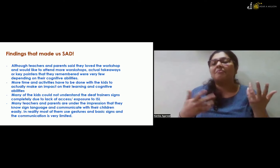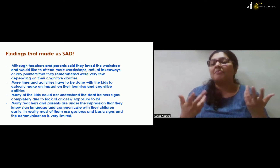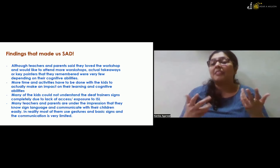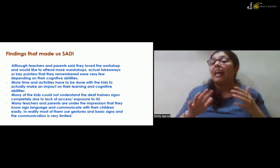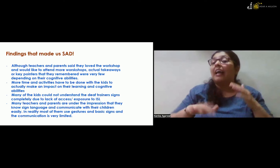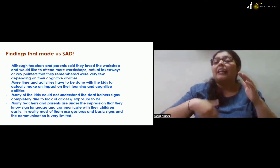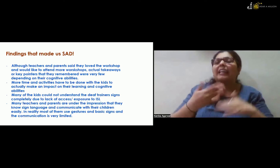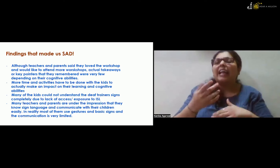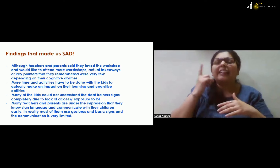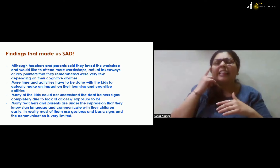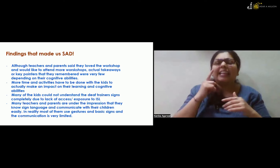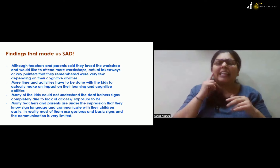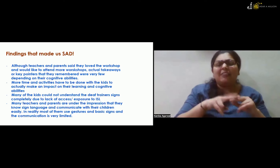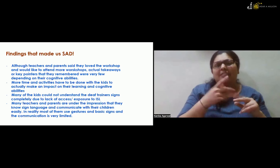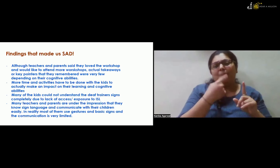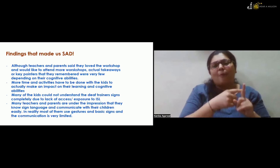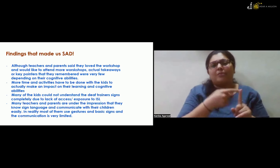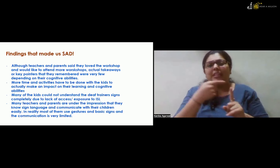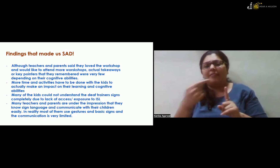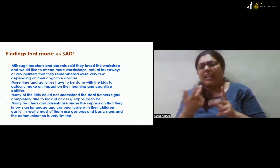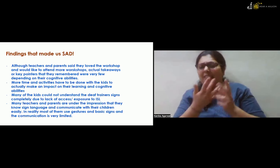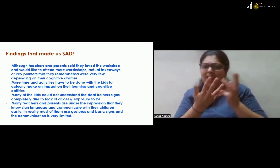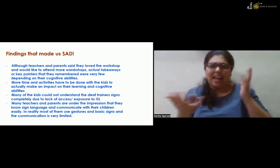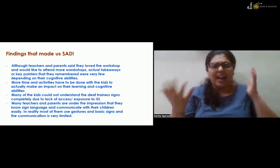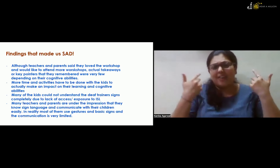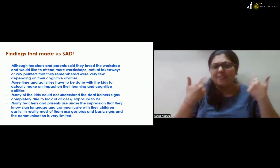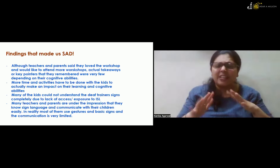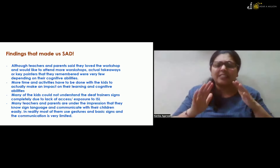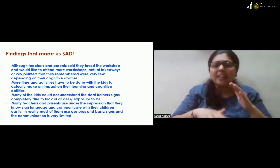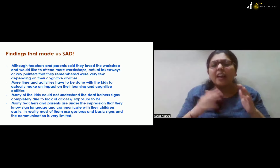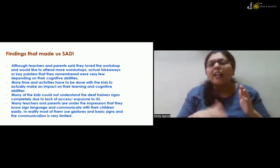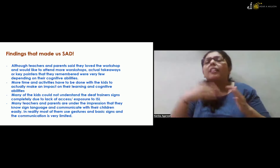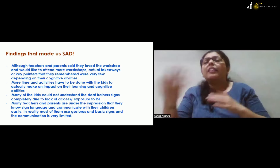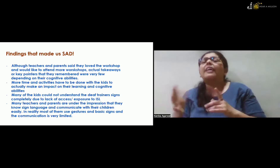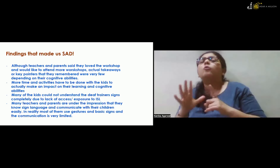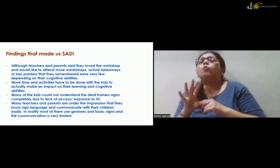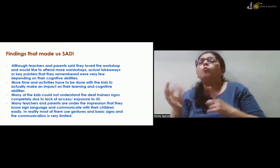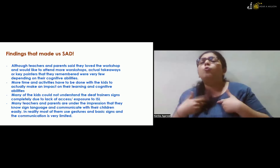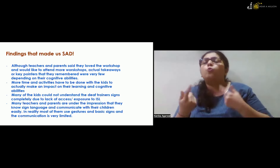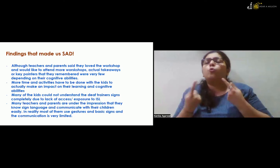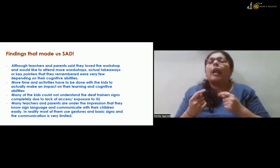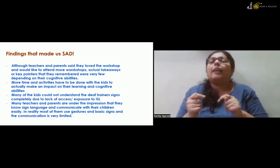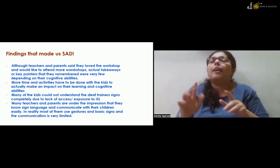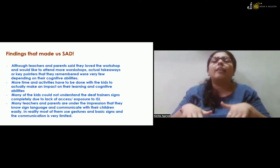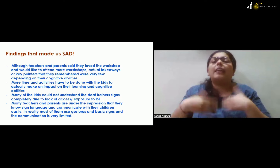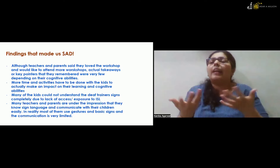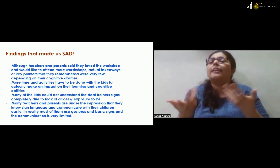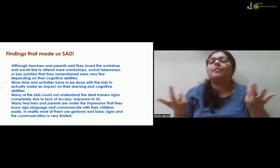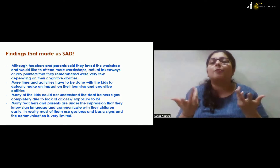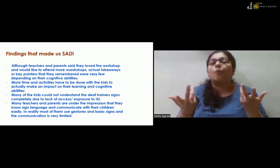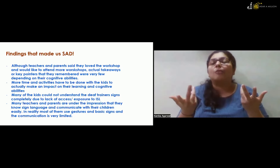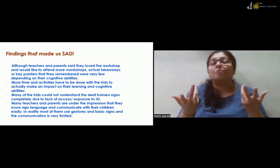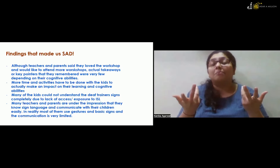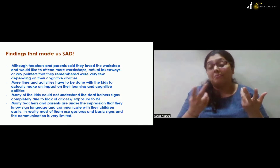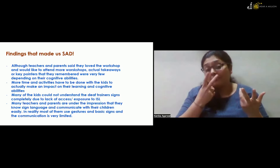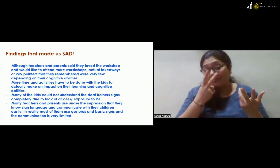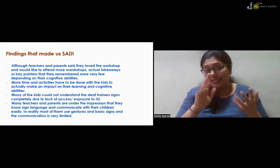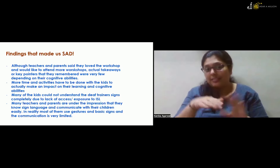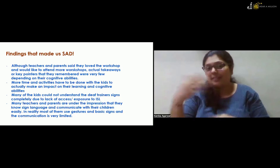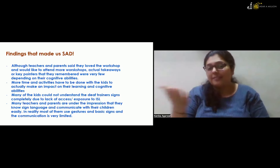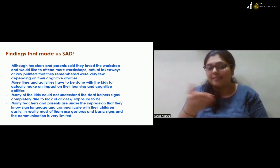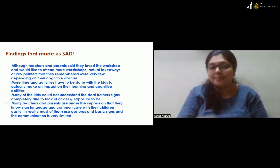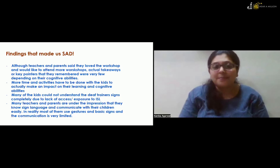this was something which, really made us feel really sad. So now